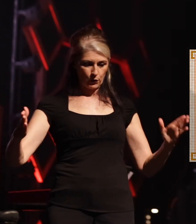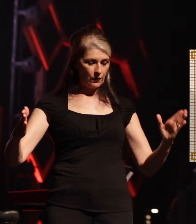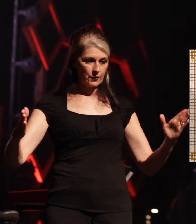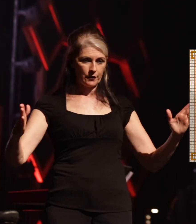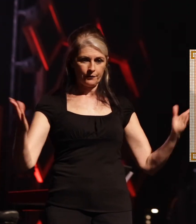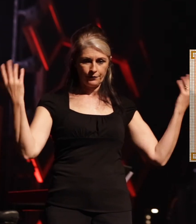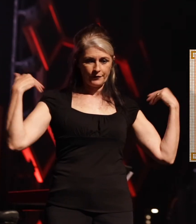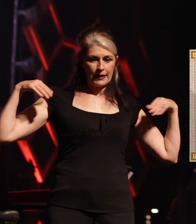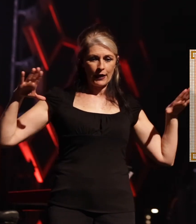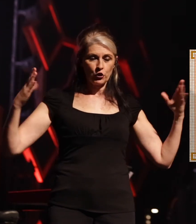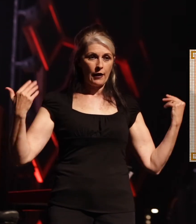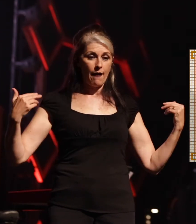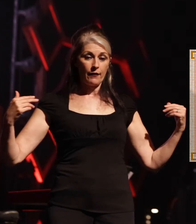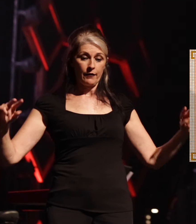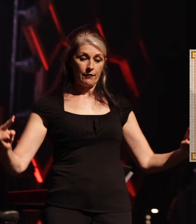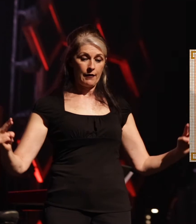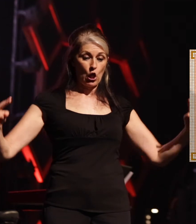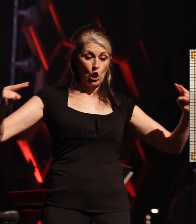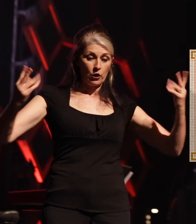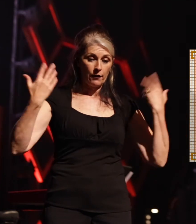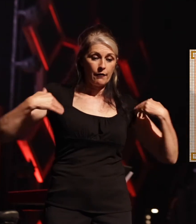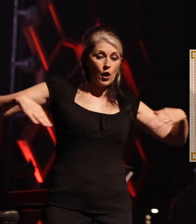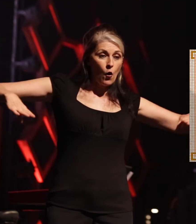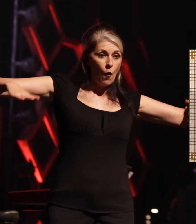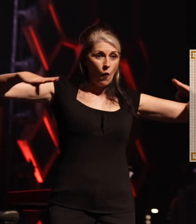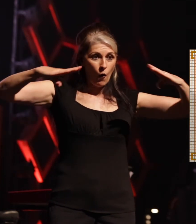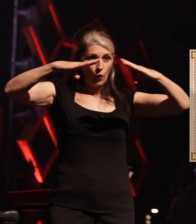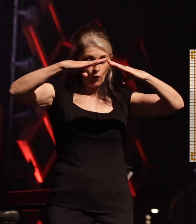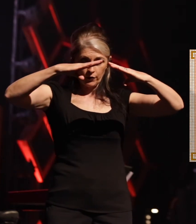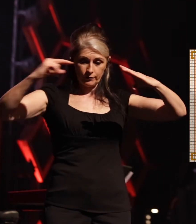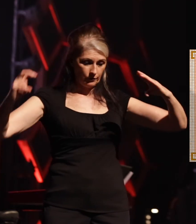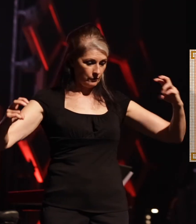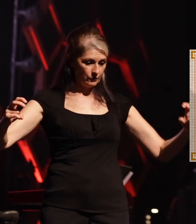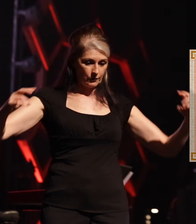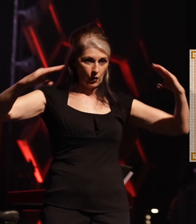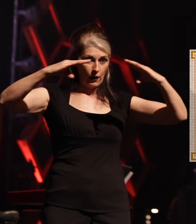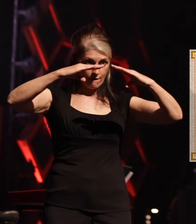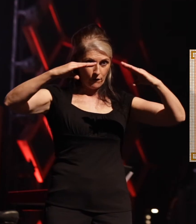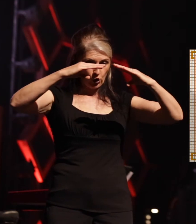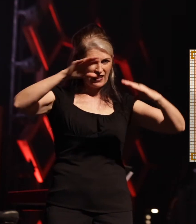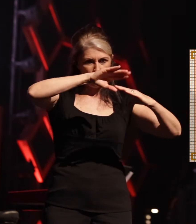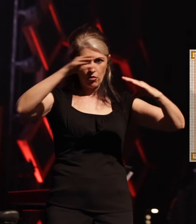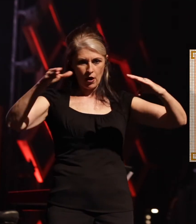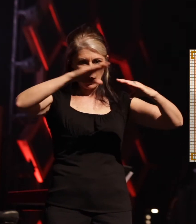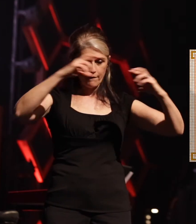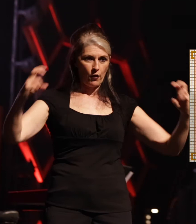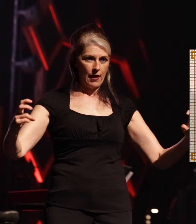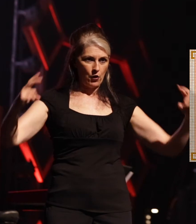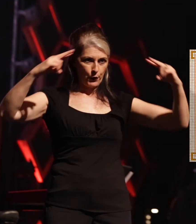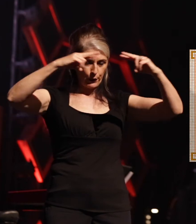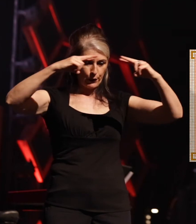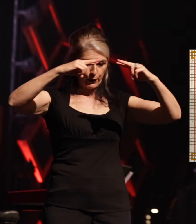the other. Make the cherubim of one piece with the cover at the two ends. The cherubim are to have